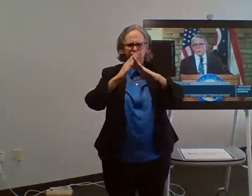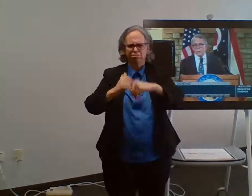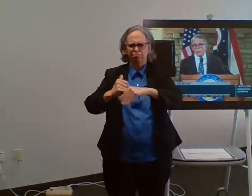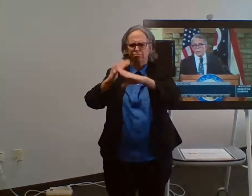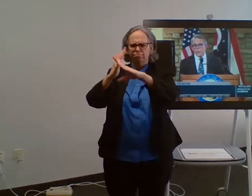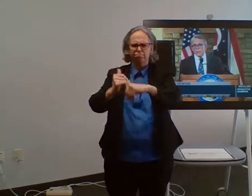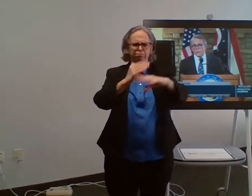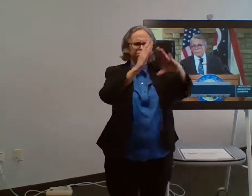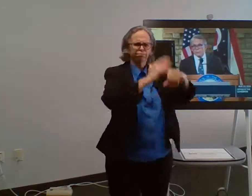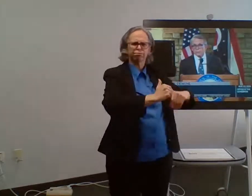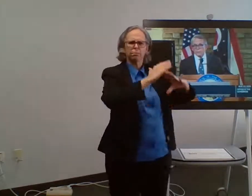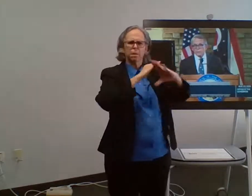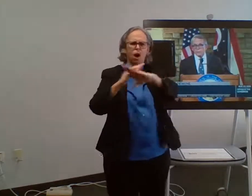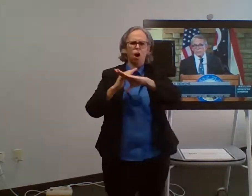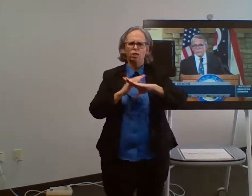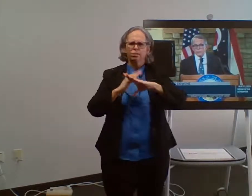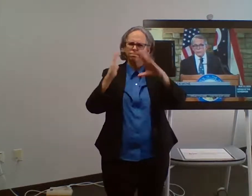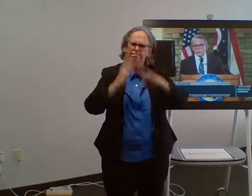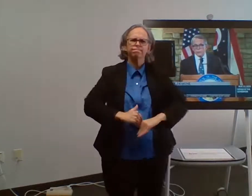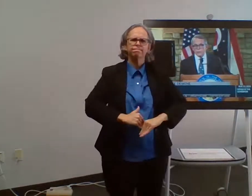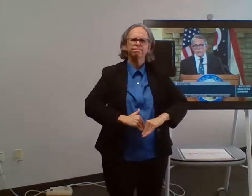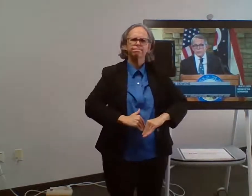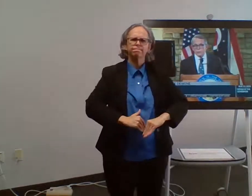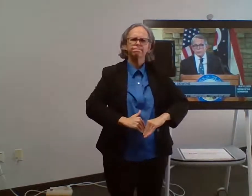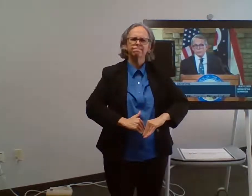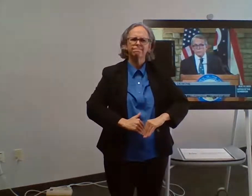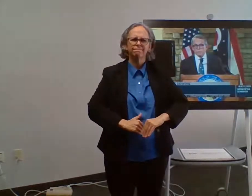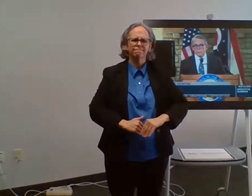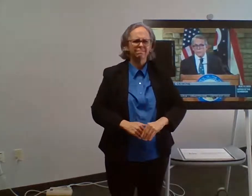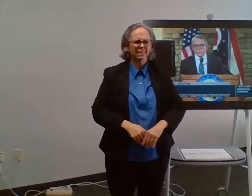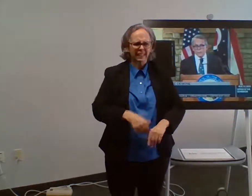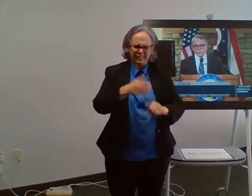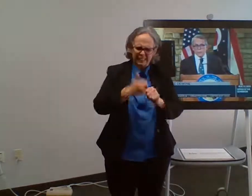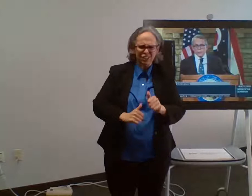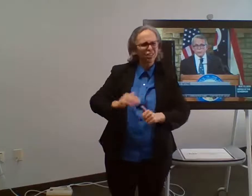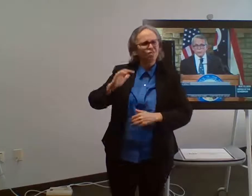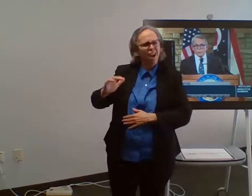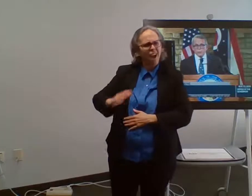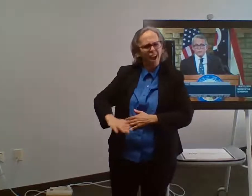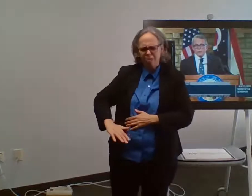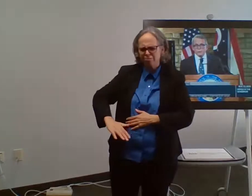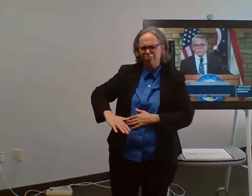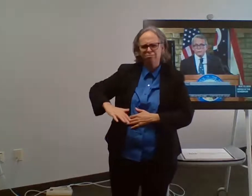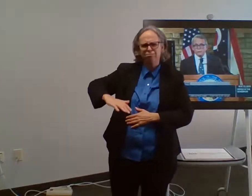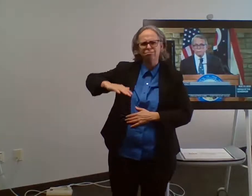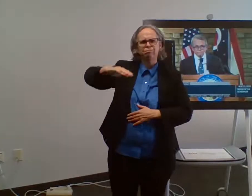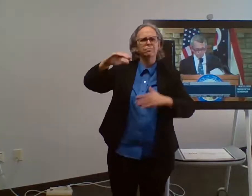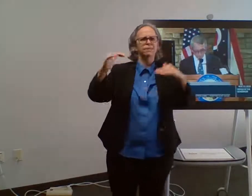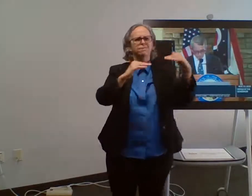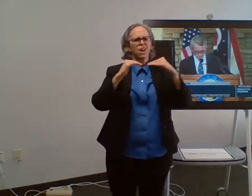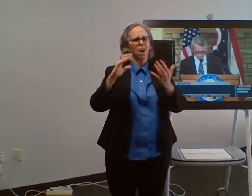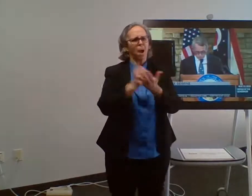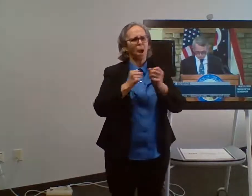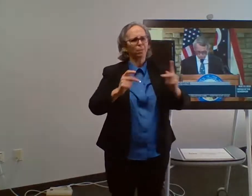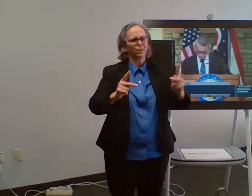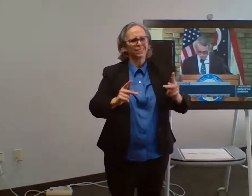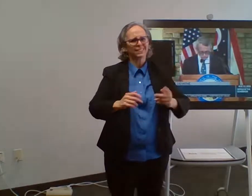are knocked down so that every child has that opportunity. Let me open up for questions.